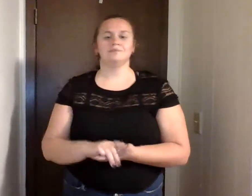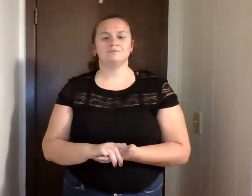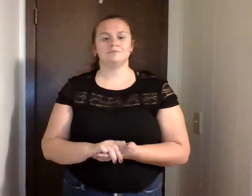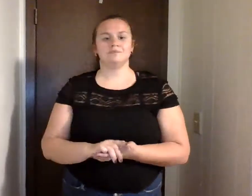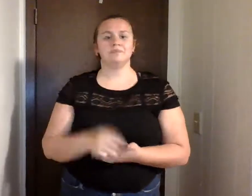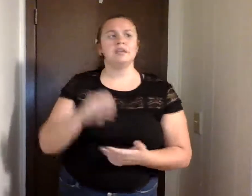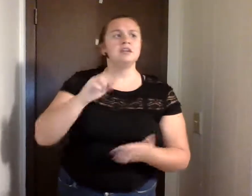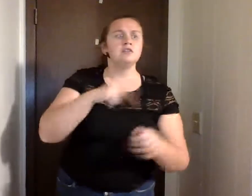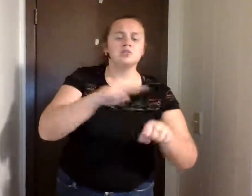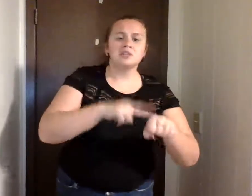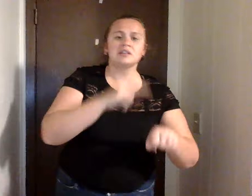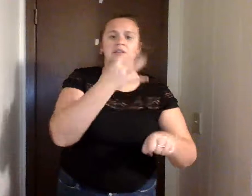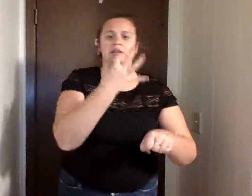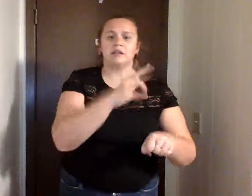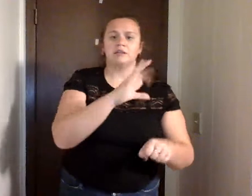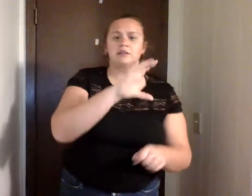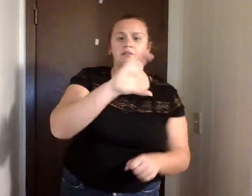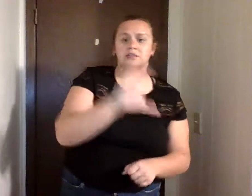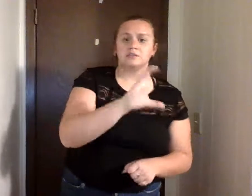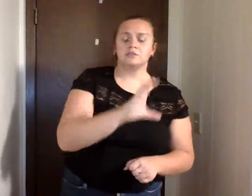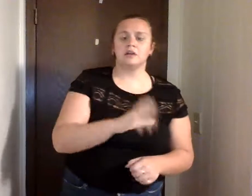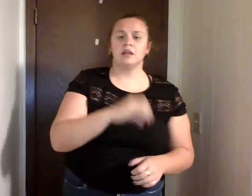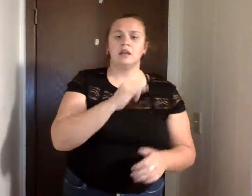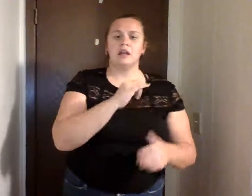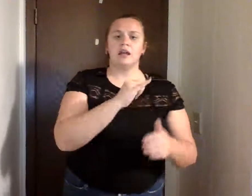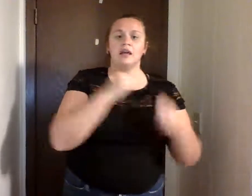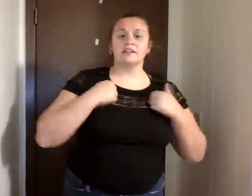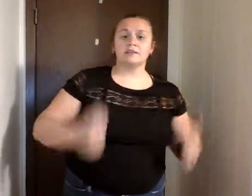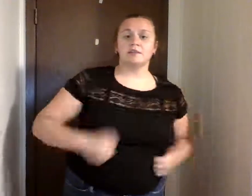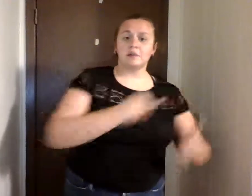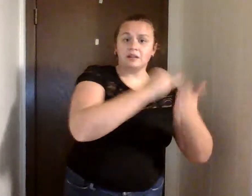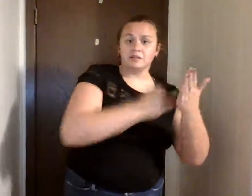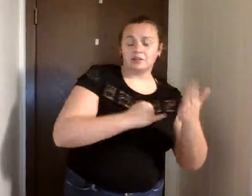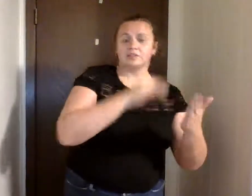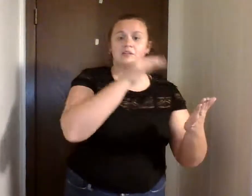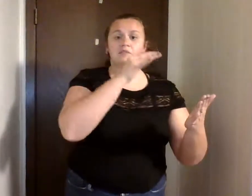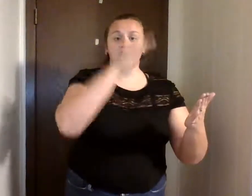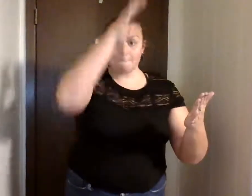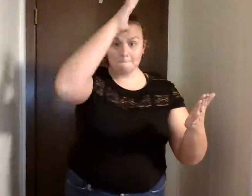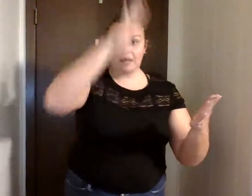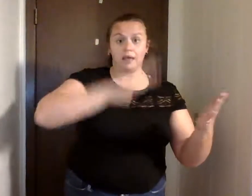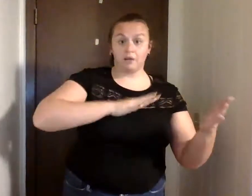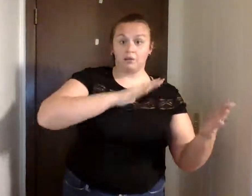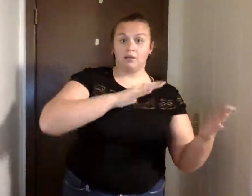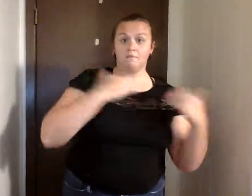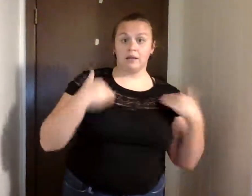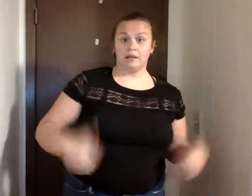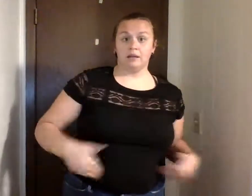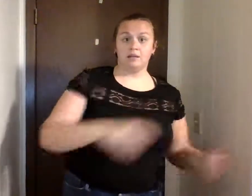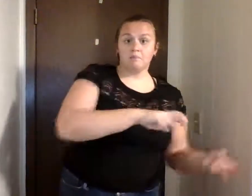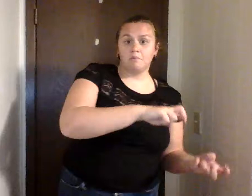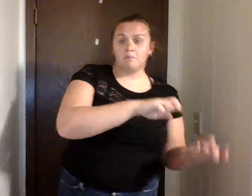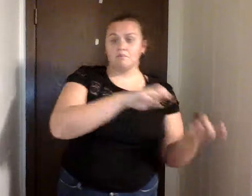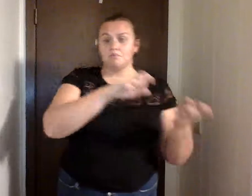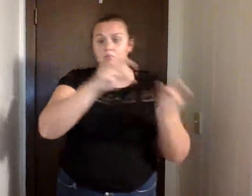19th century anatomical illustrations of the male body and envelops them in a